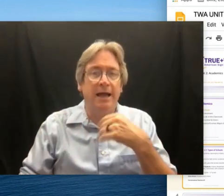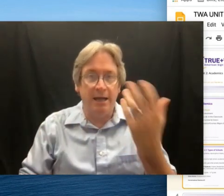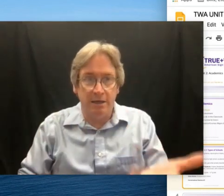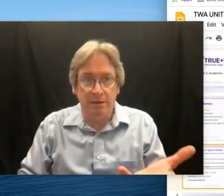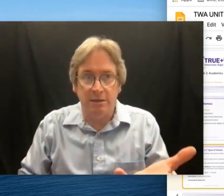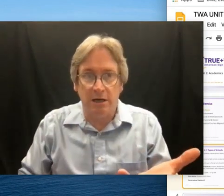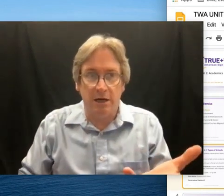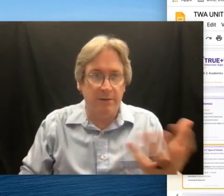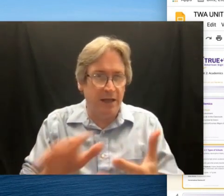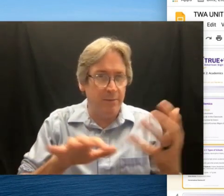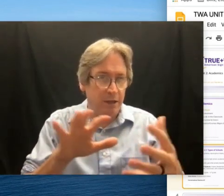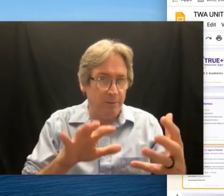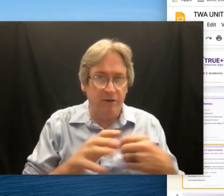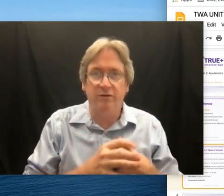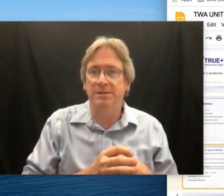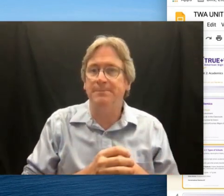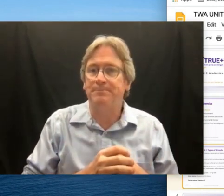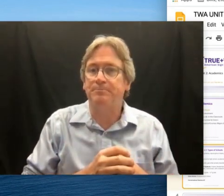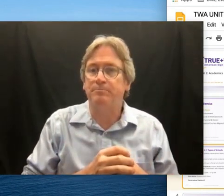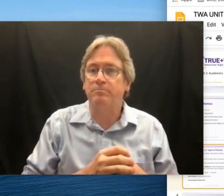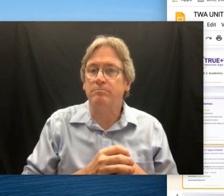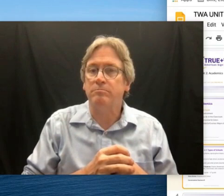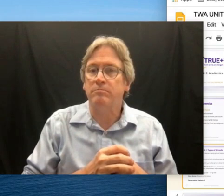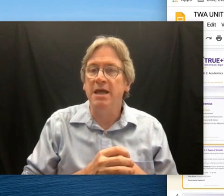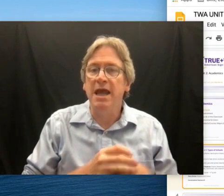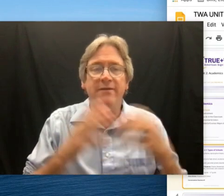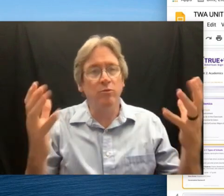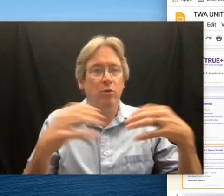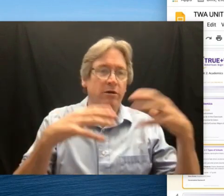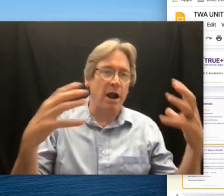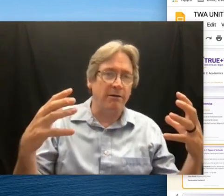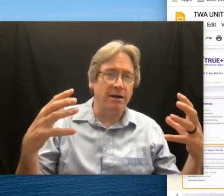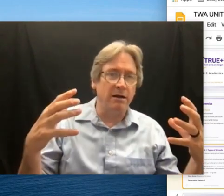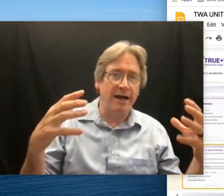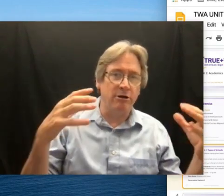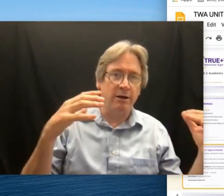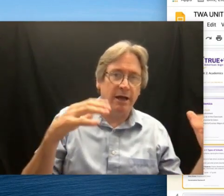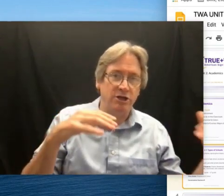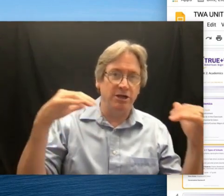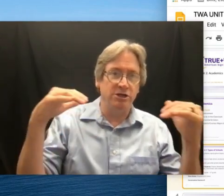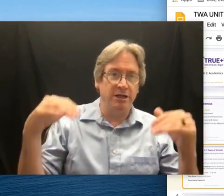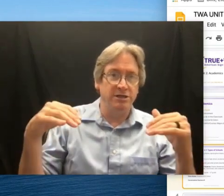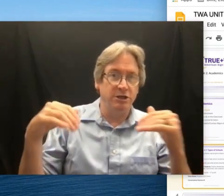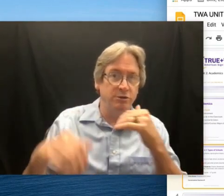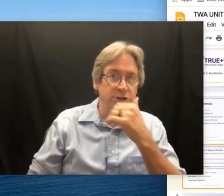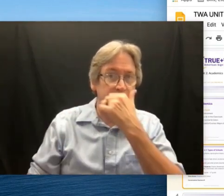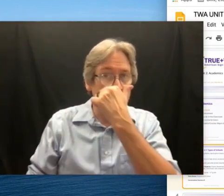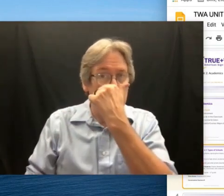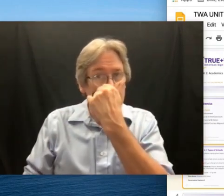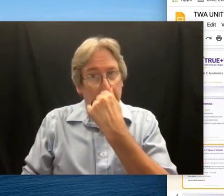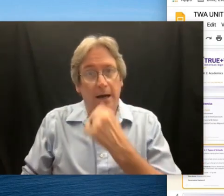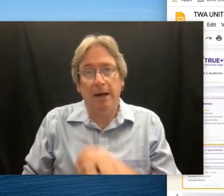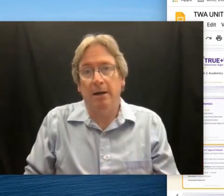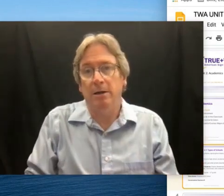it, and they can be a little bit confusing. And then what are higher education